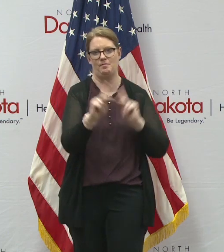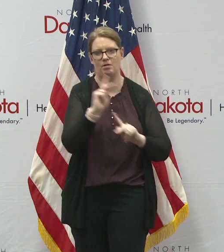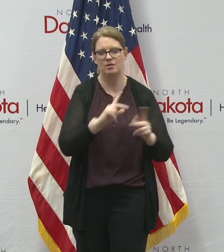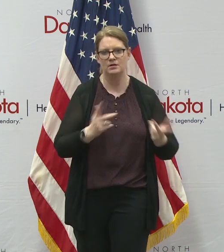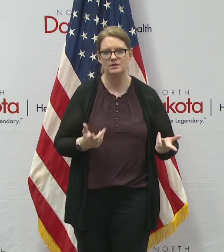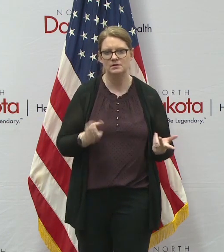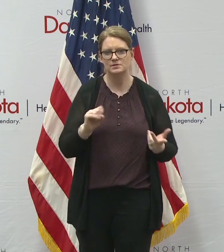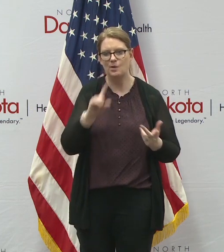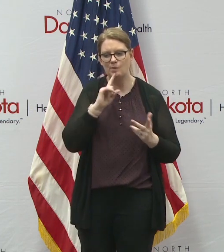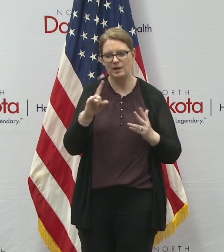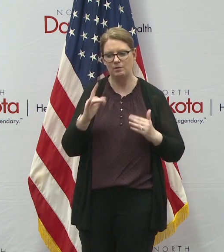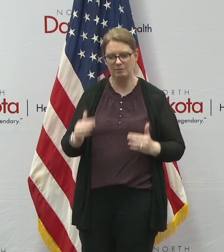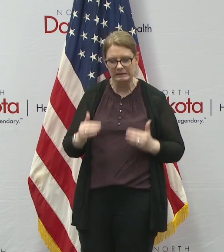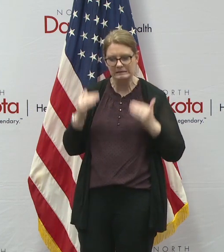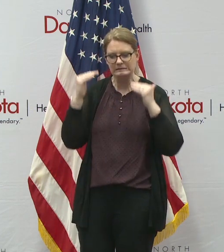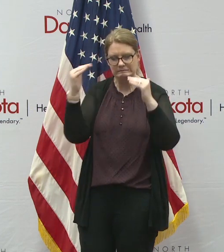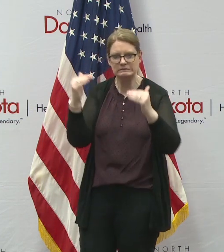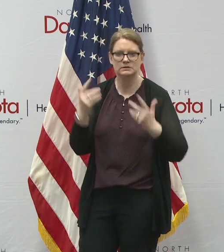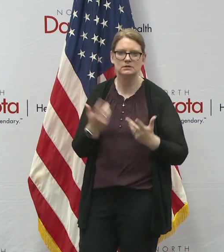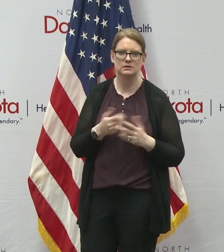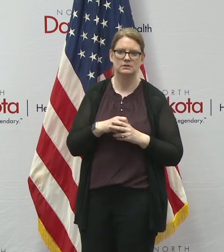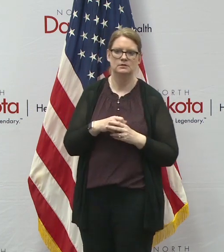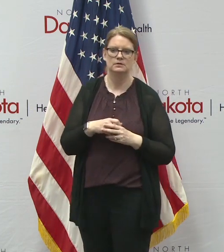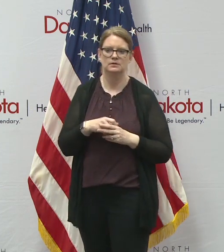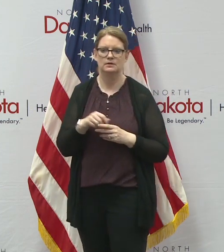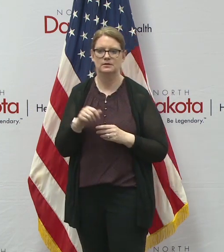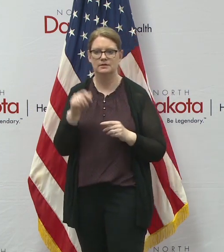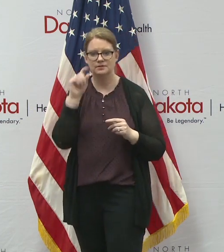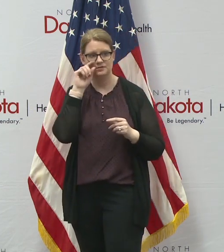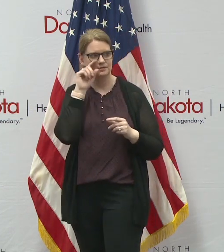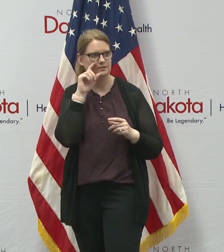have better than our own memories of where we've been and who we've been